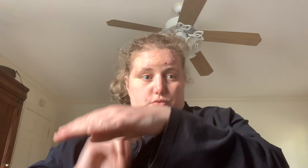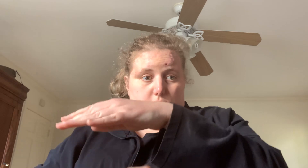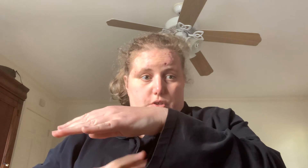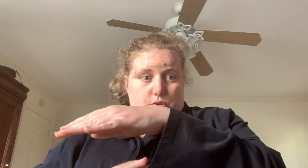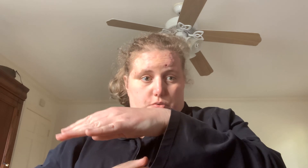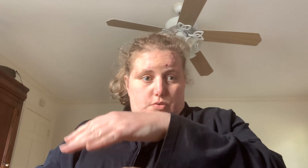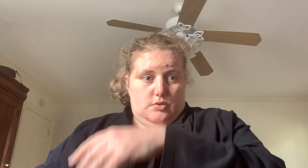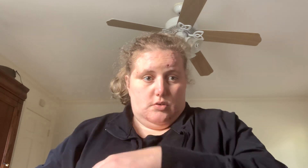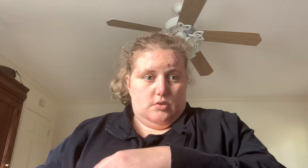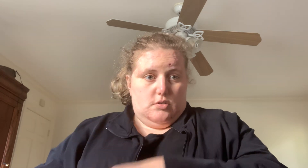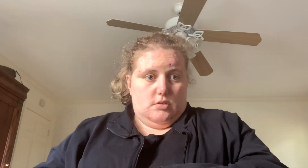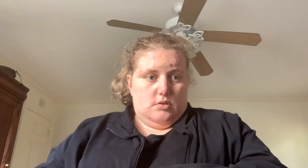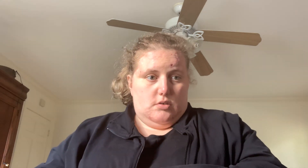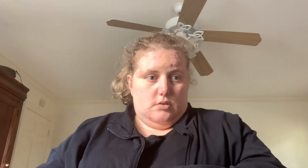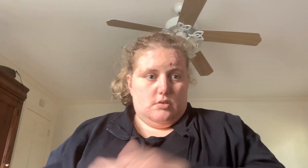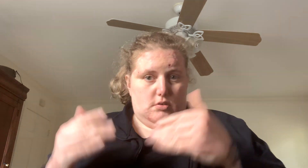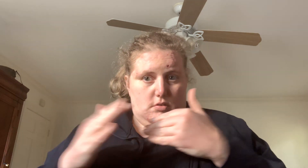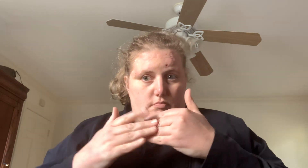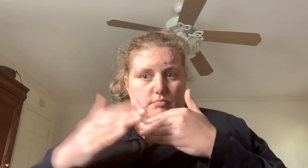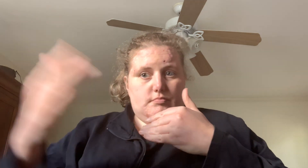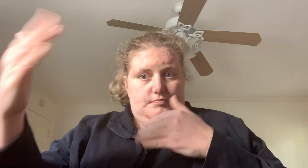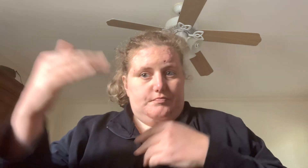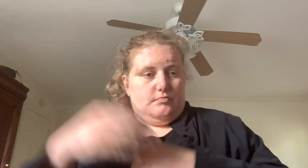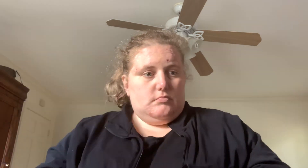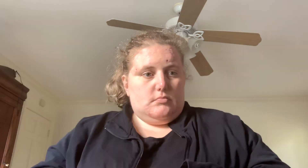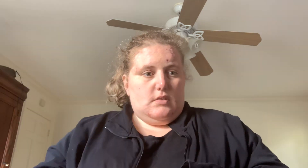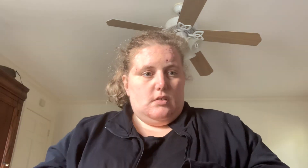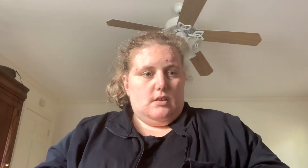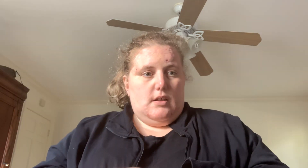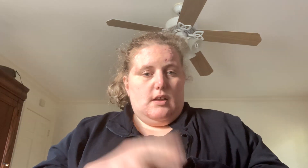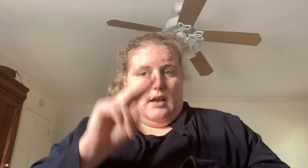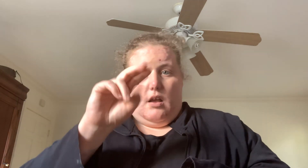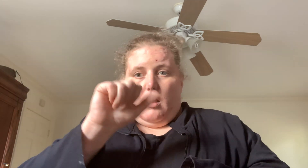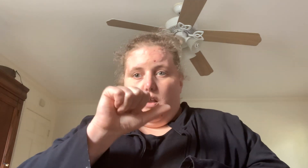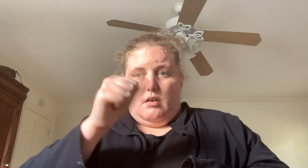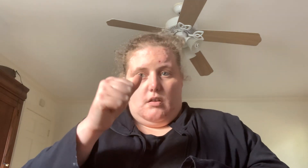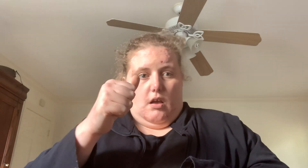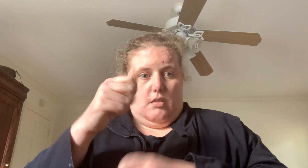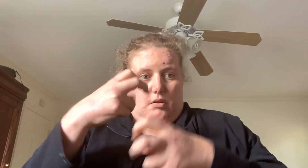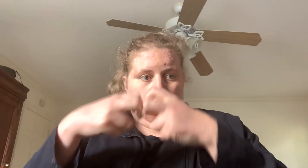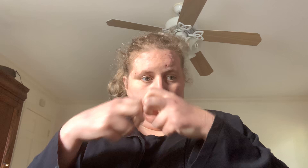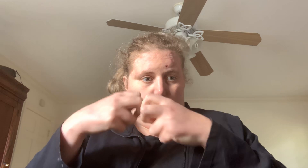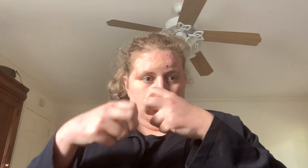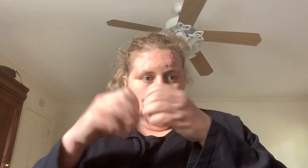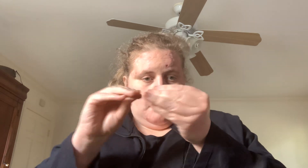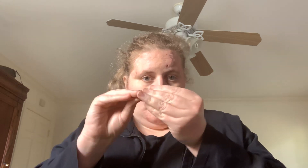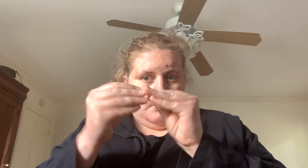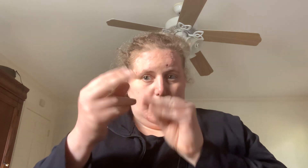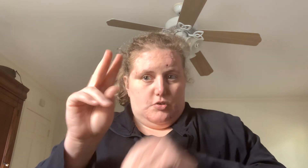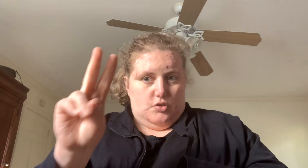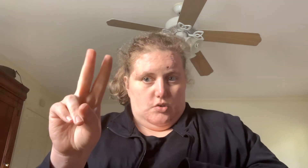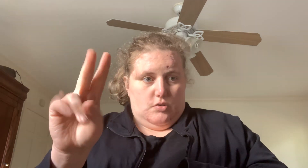Moving forward, let's look at another problem. So problem 2 says, if there are